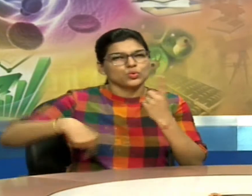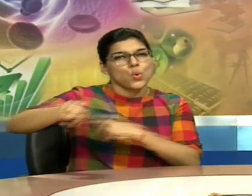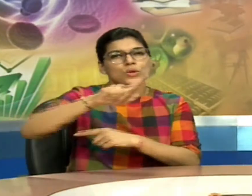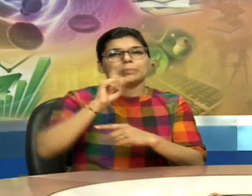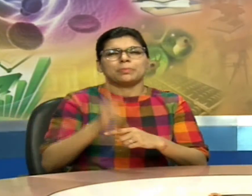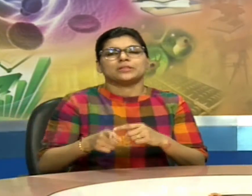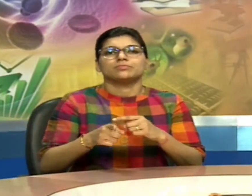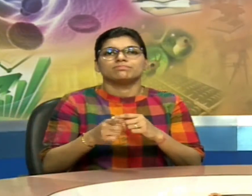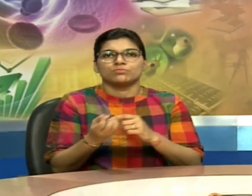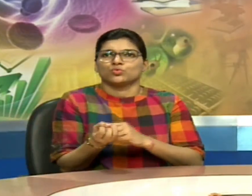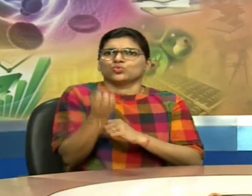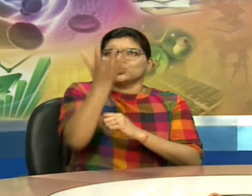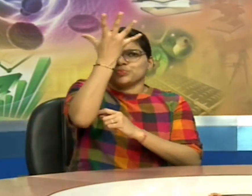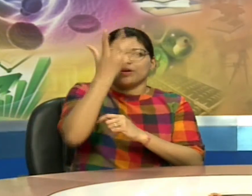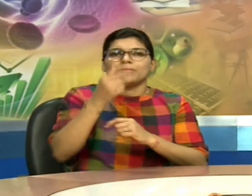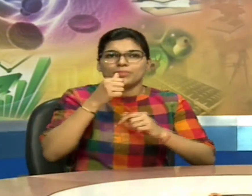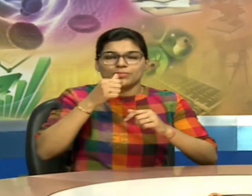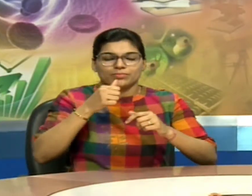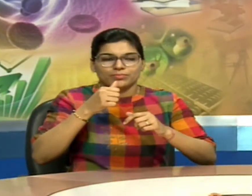Fourth point is